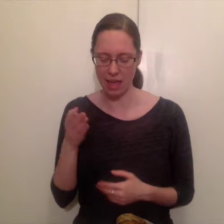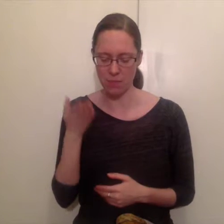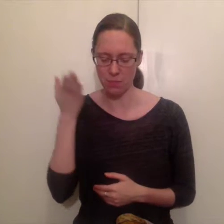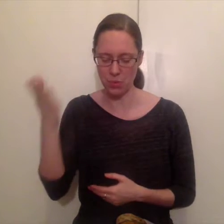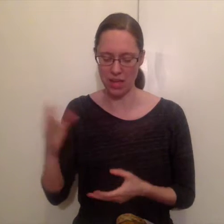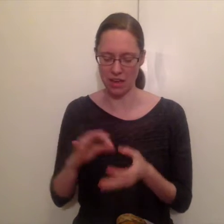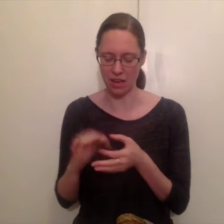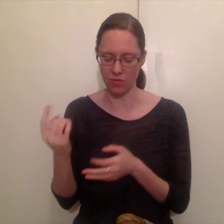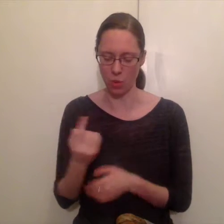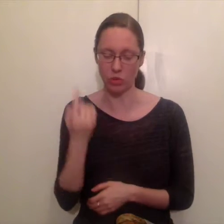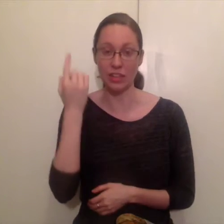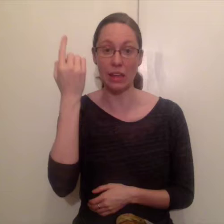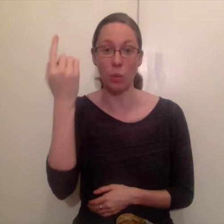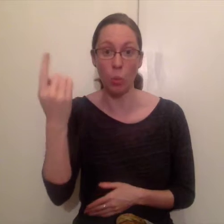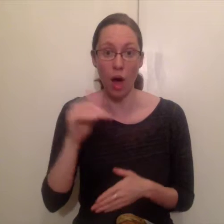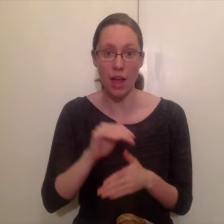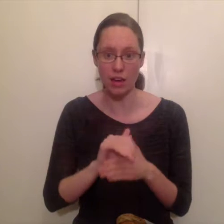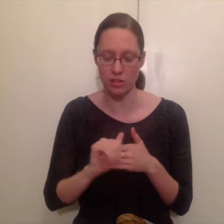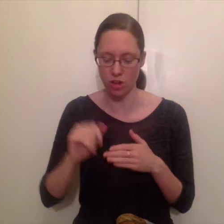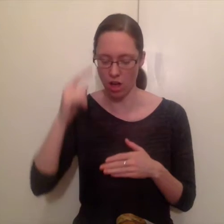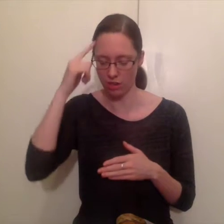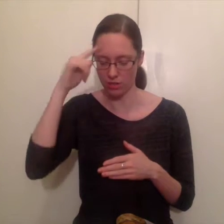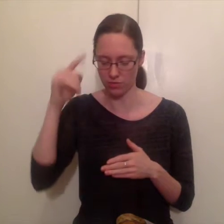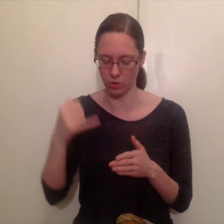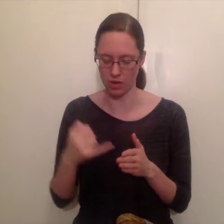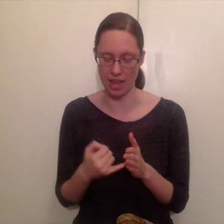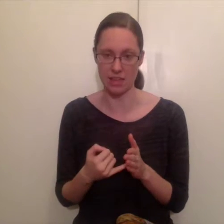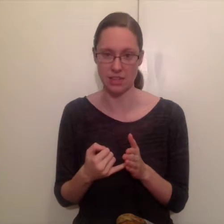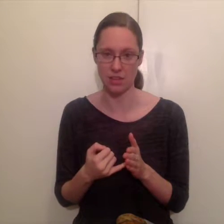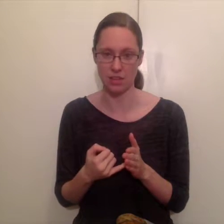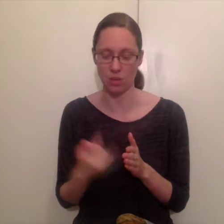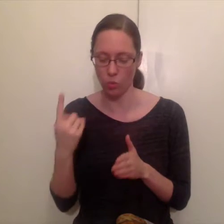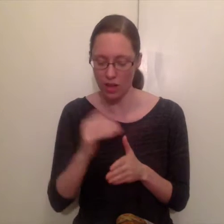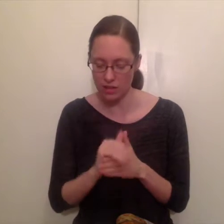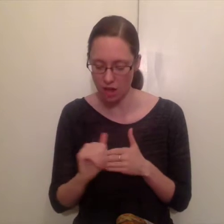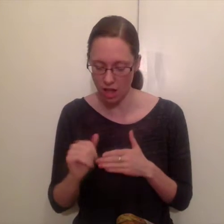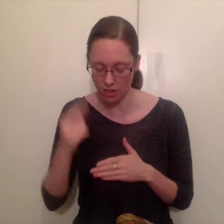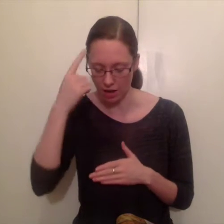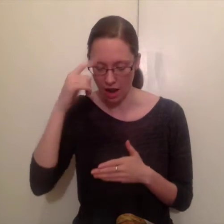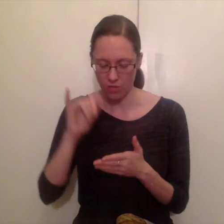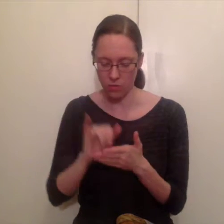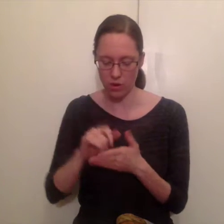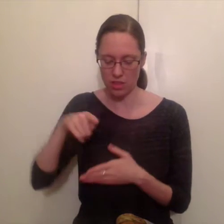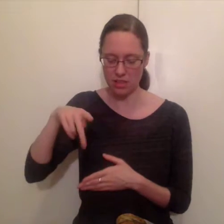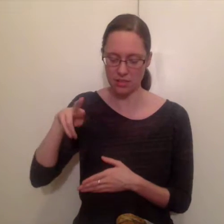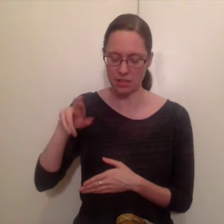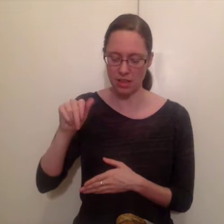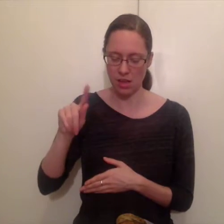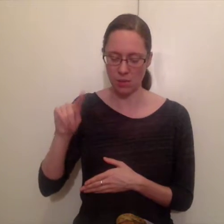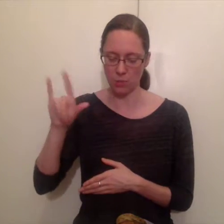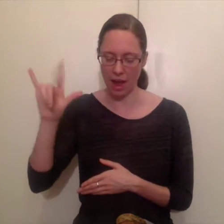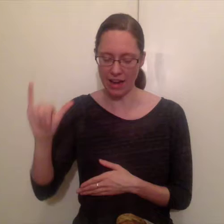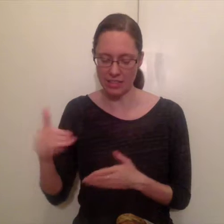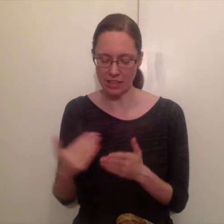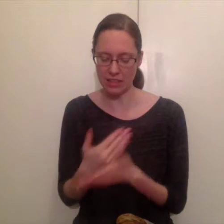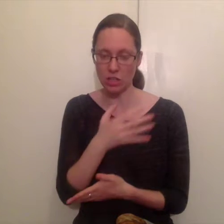a bid of only $1 for it. $1 for this practically